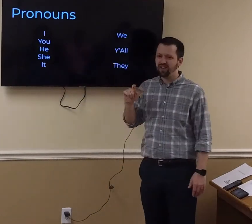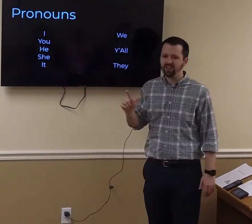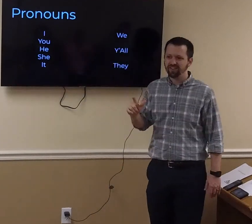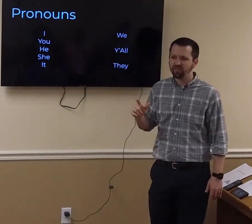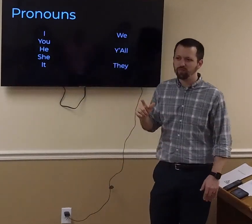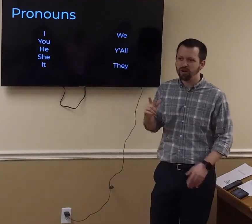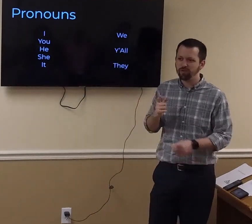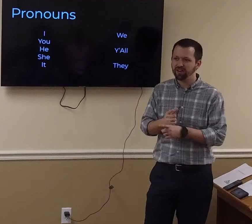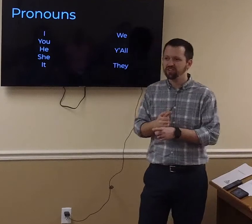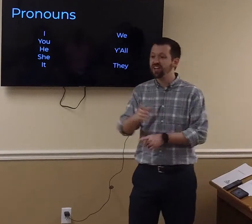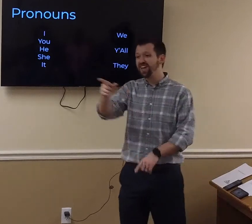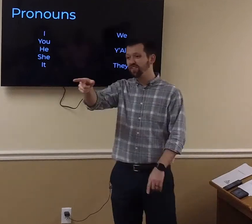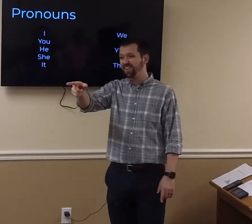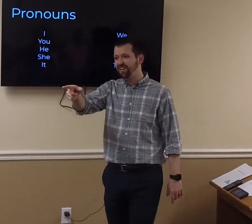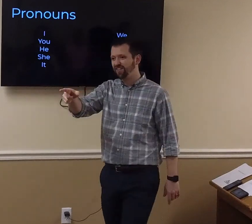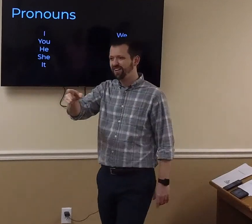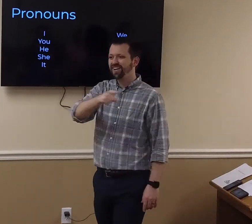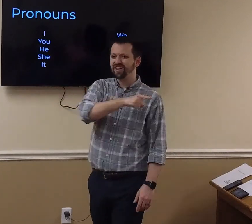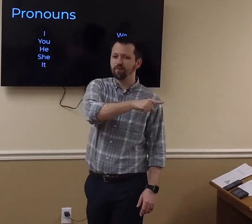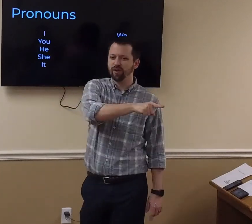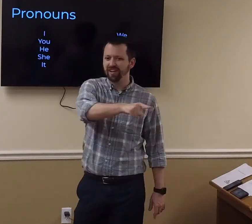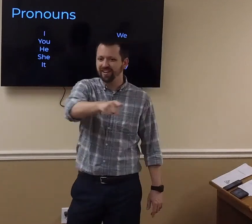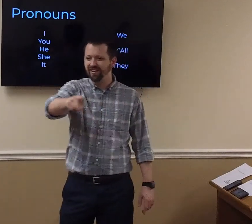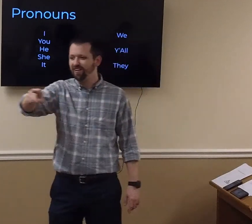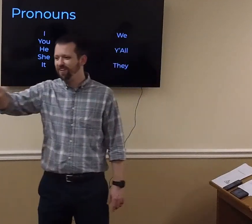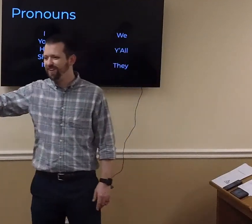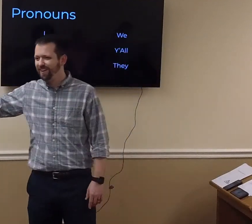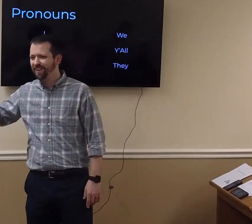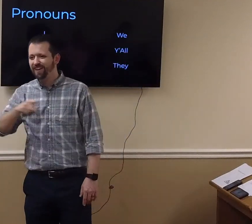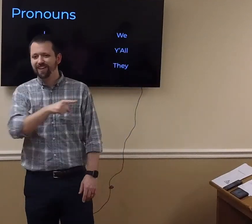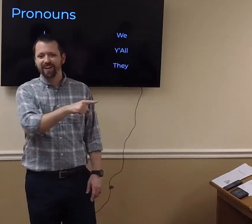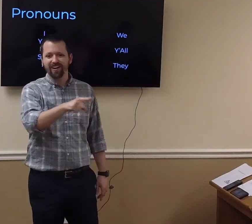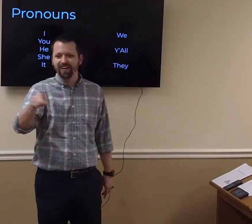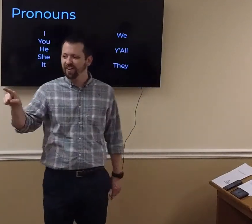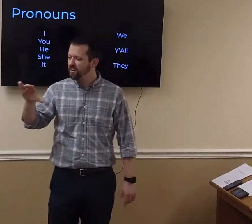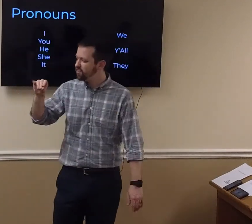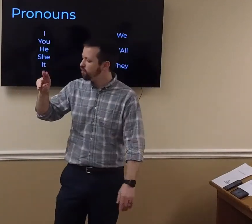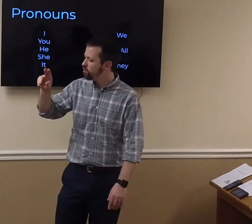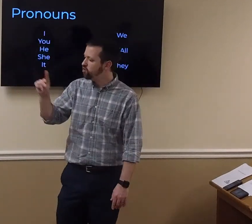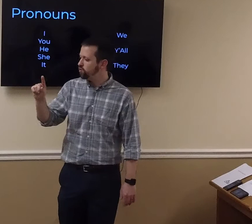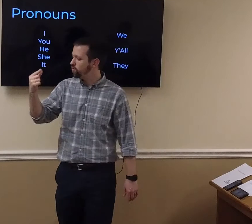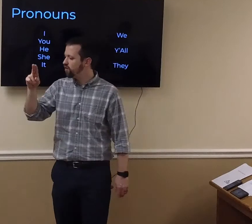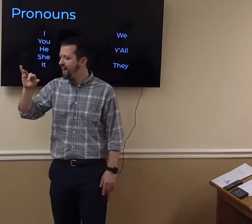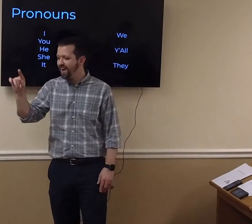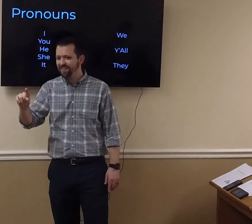Y'all. I'm not really proper English. Not that one. You got a point. Y'all. Y'all. Could do use guys.